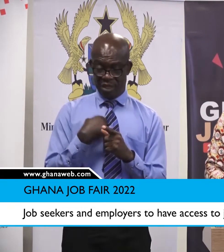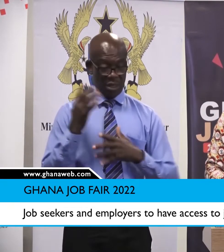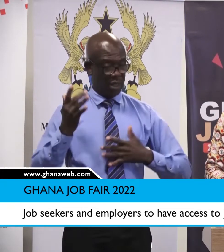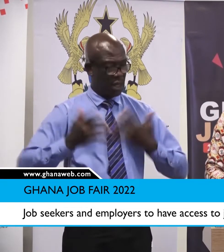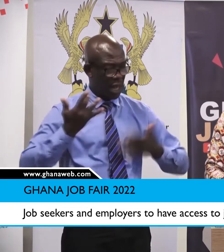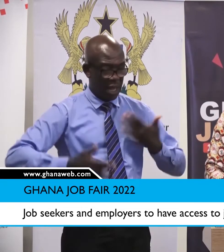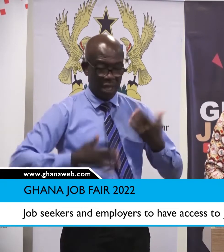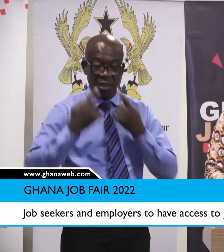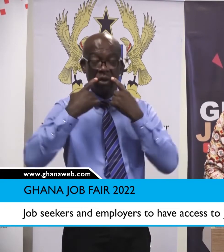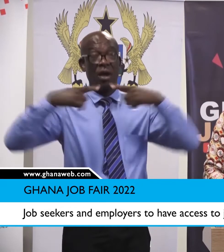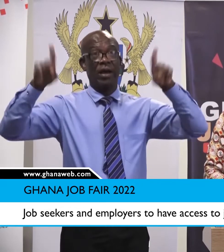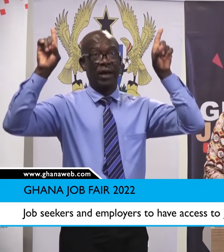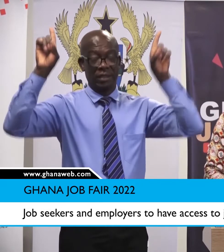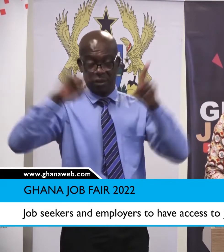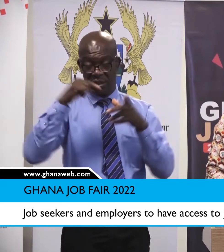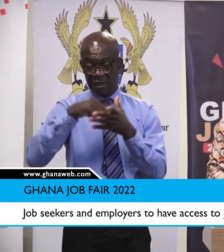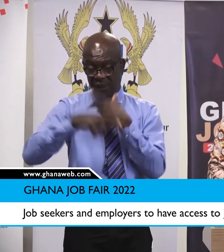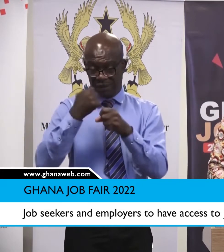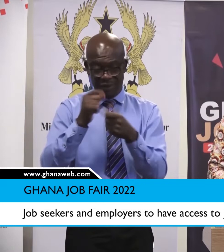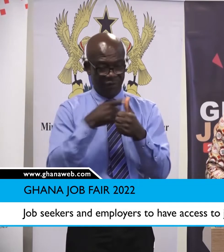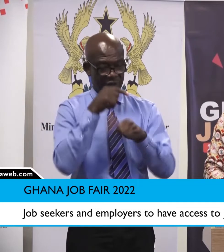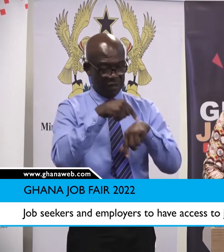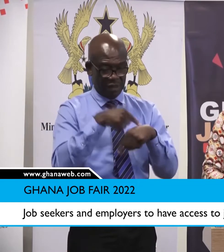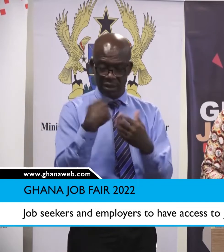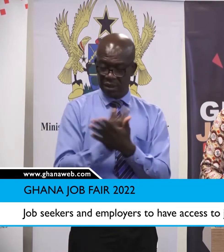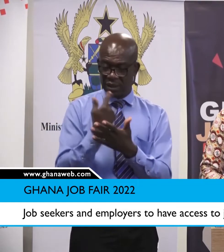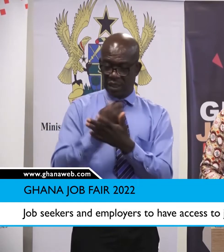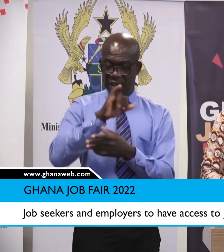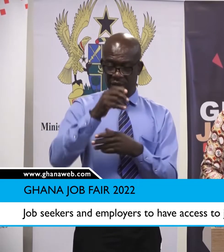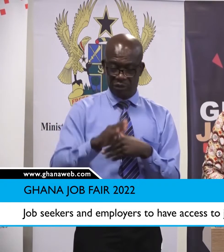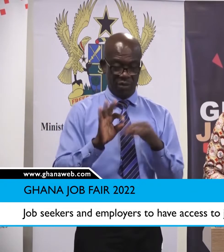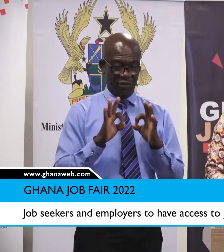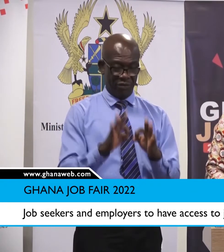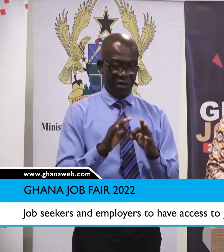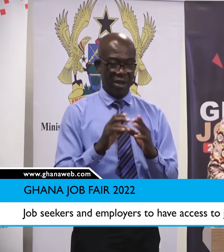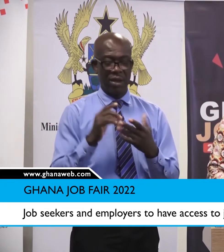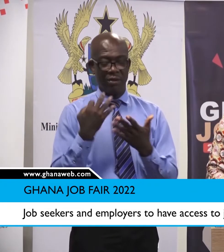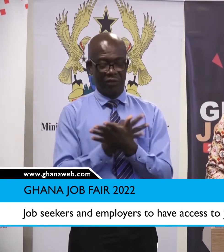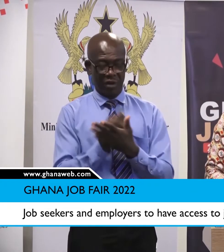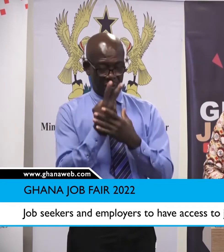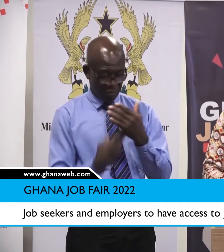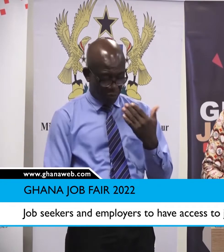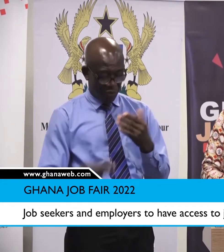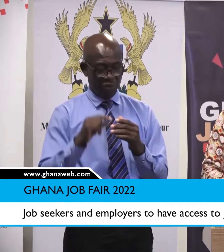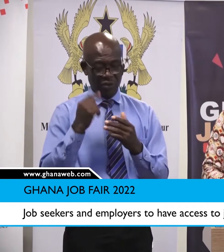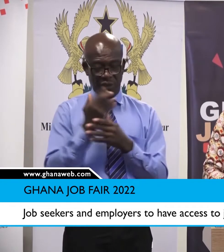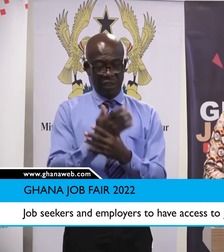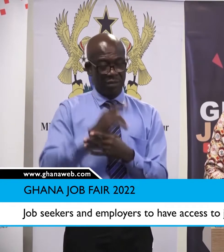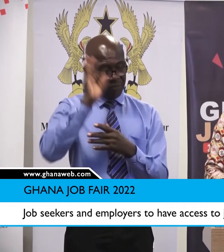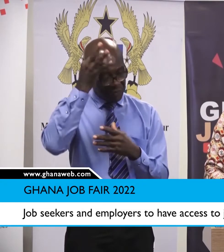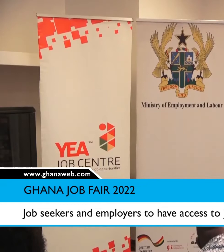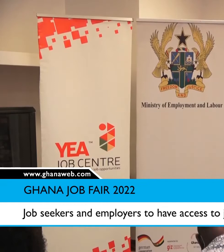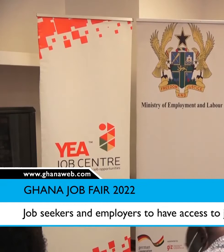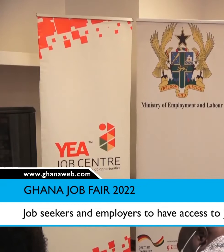delighted to announce that this year, for the first time, the Ghana Job Fair is co-financed by the German Federal Ministry for Economic Cooperation